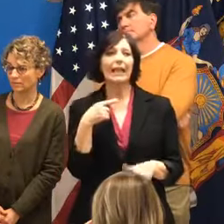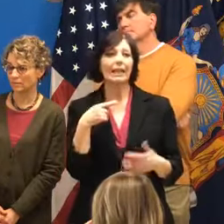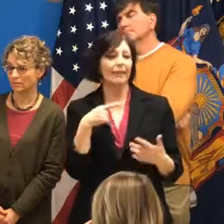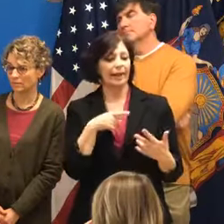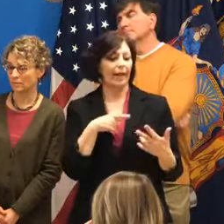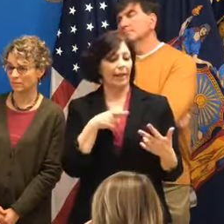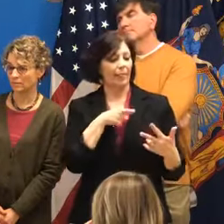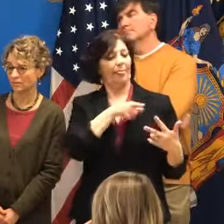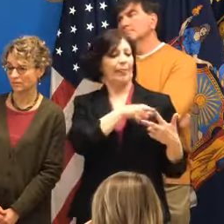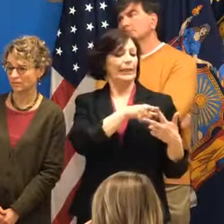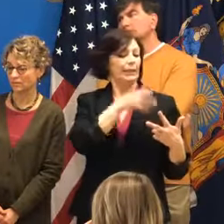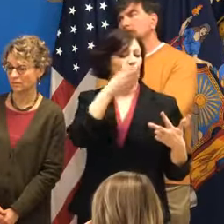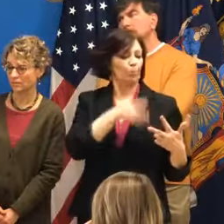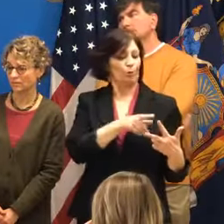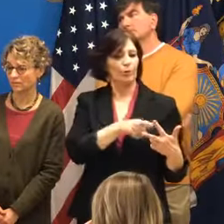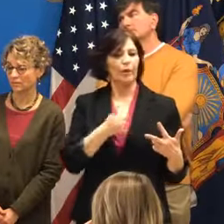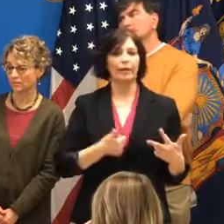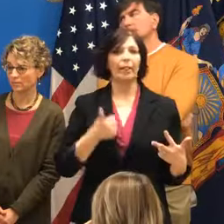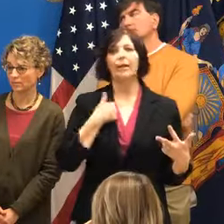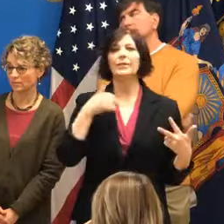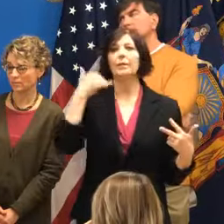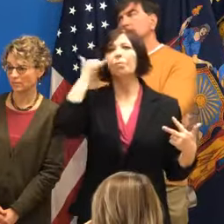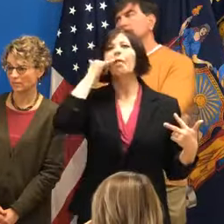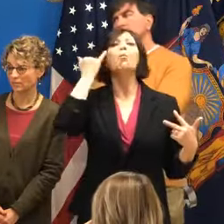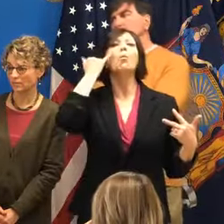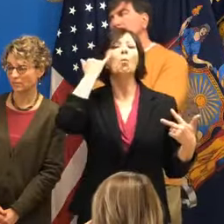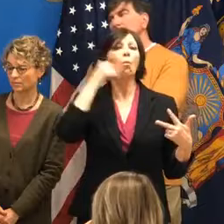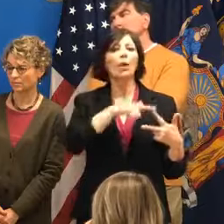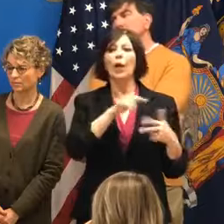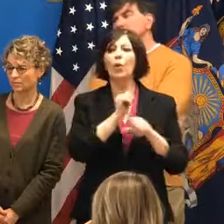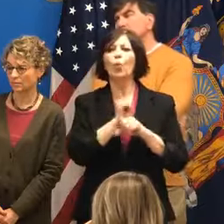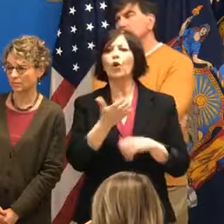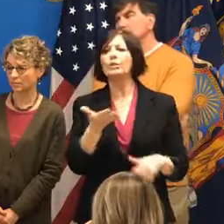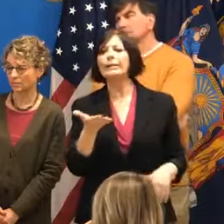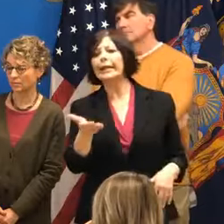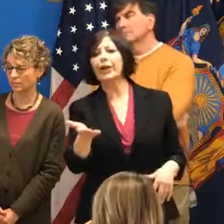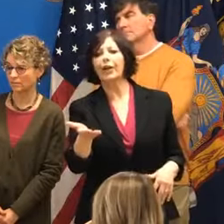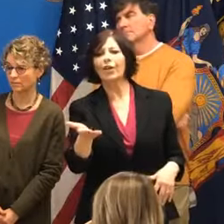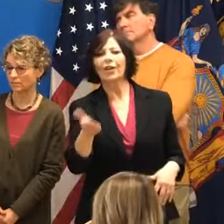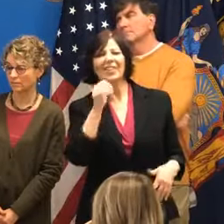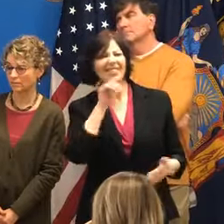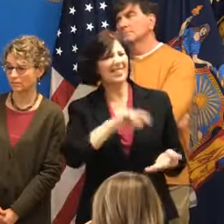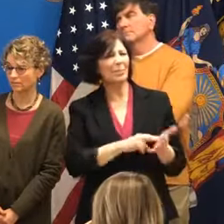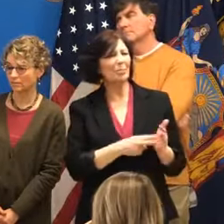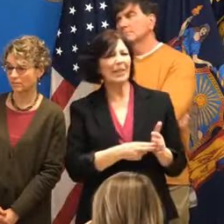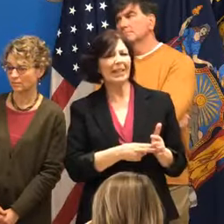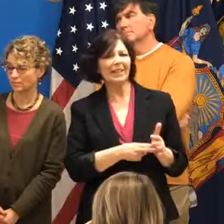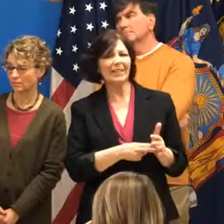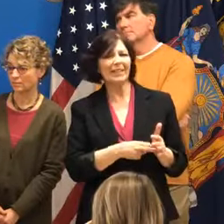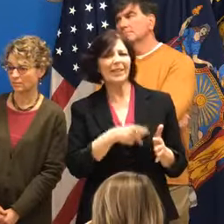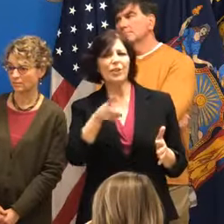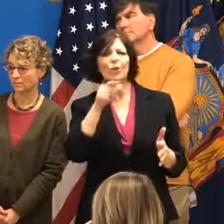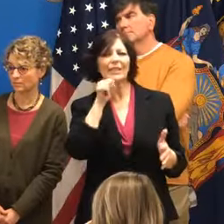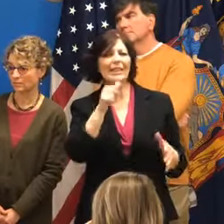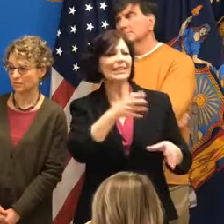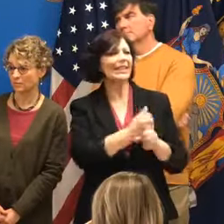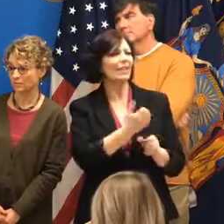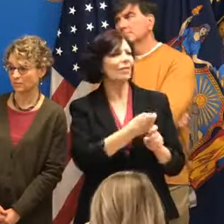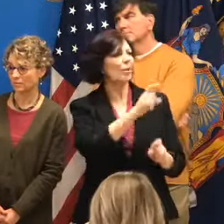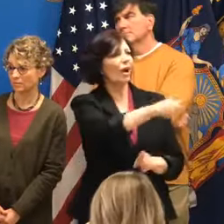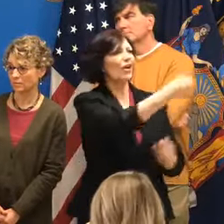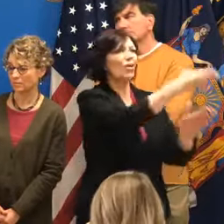A lives in Buffalo and works at this establishment, that doesn't mean that you may not have contracted it from someone